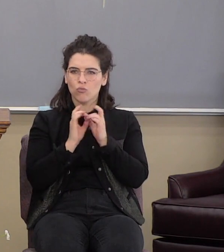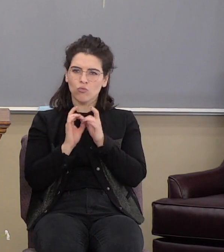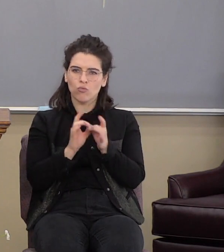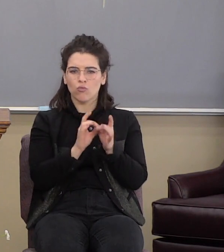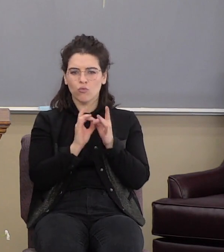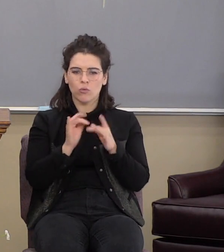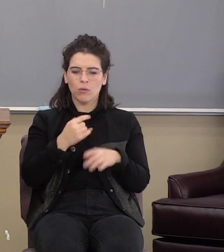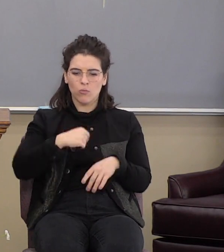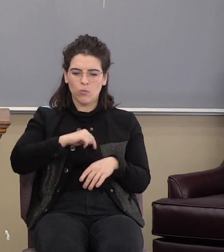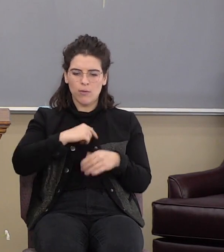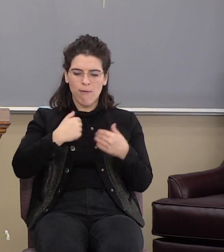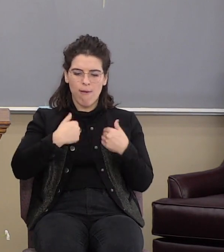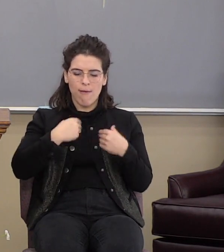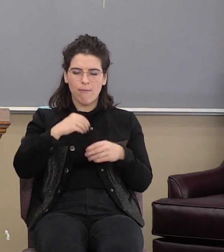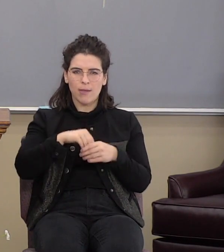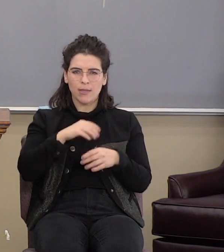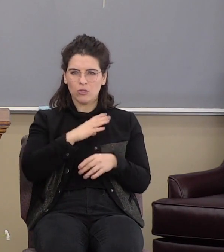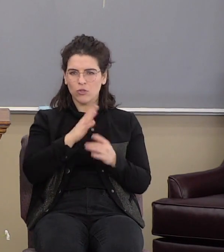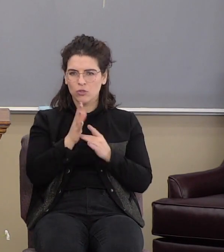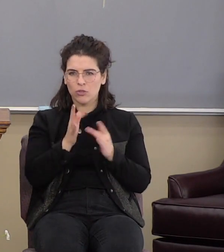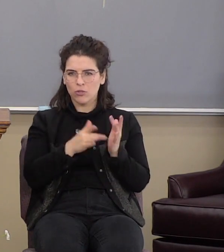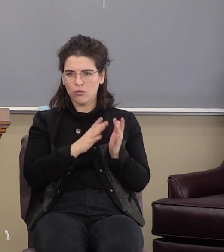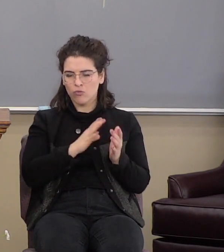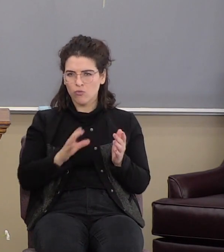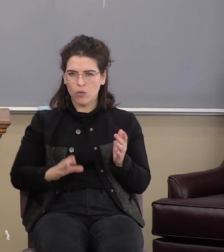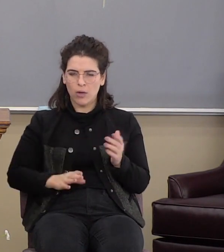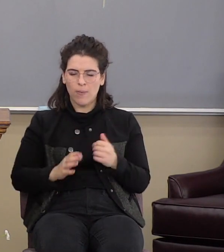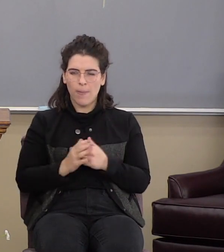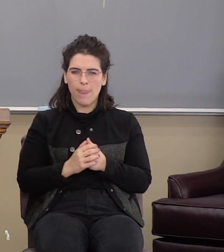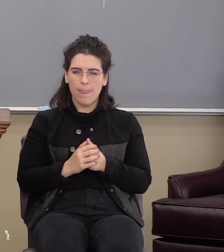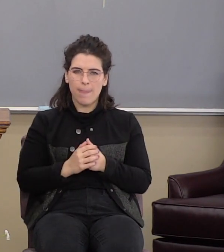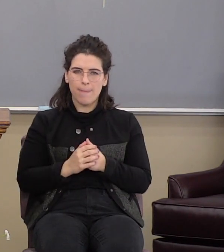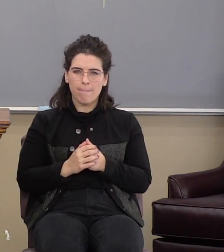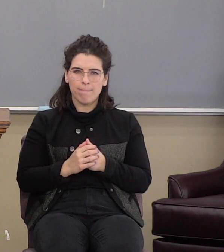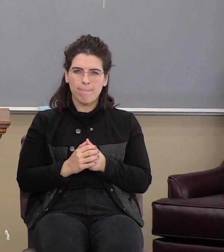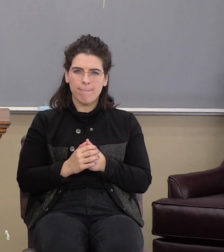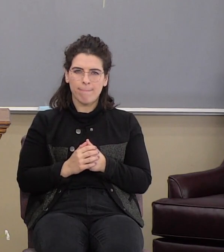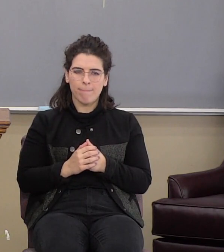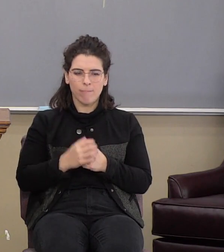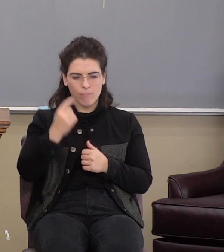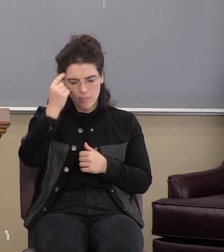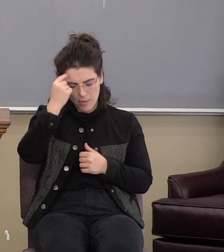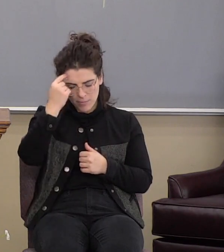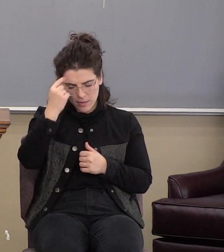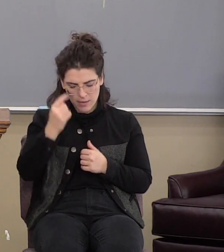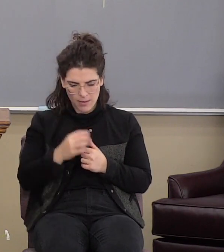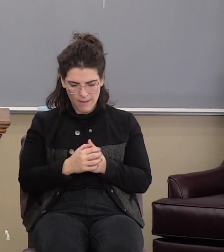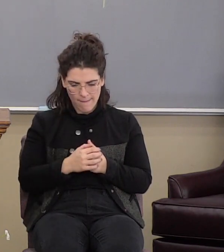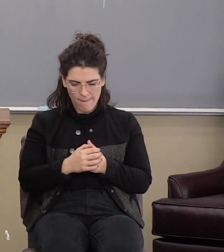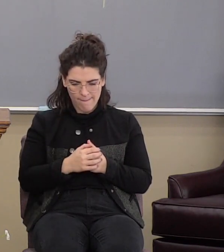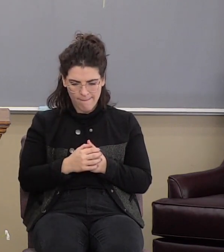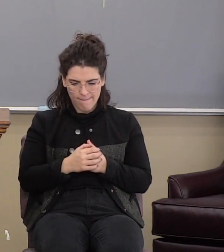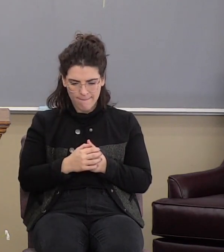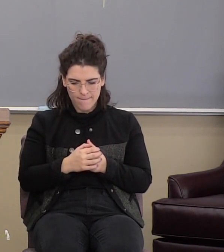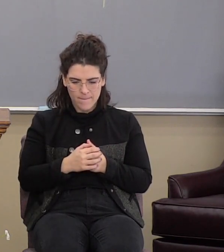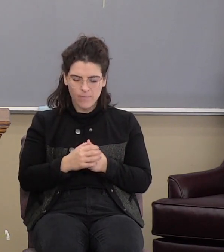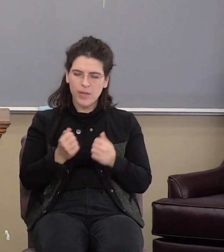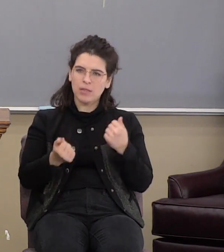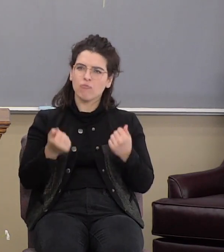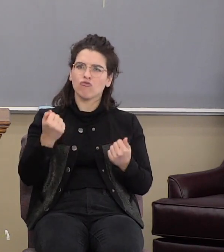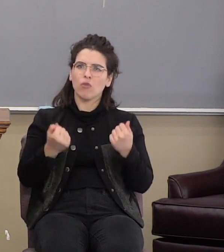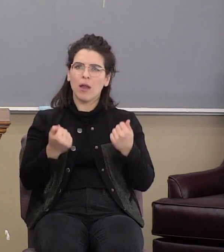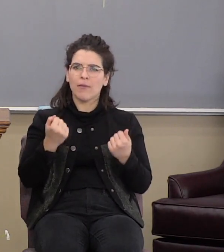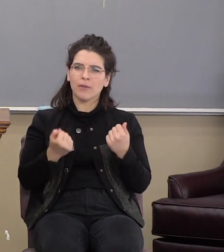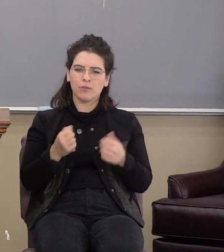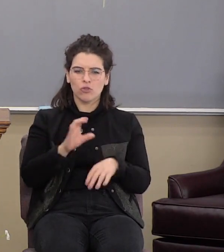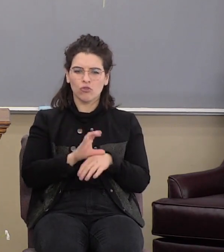we have in Jesus Christ, right? And I'm thinking, and here's a little, as I'm driving